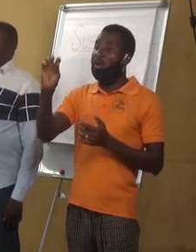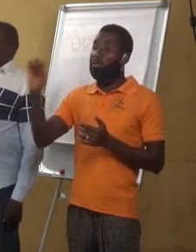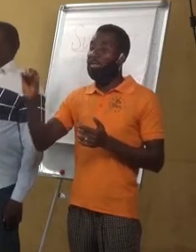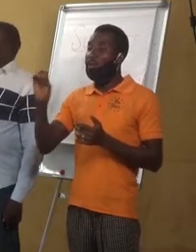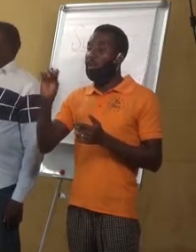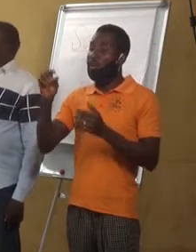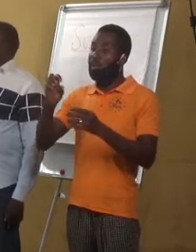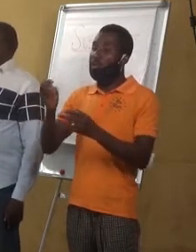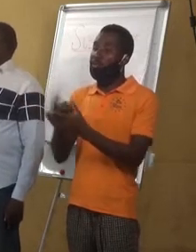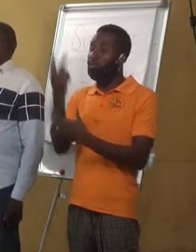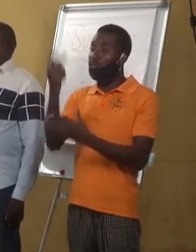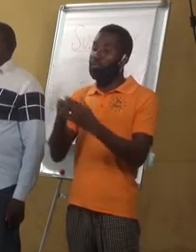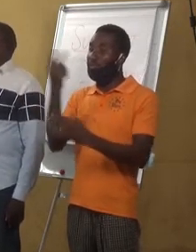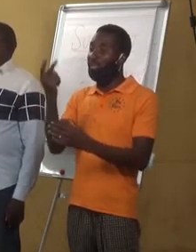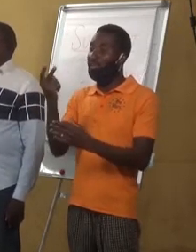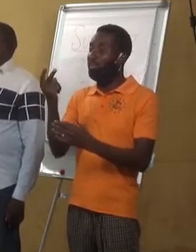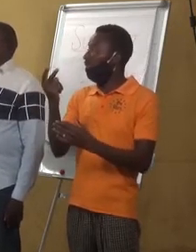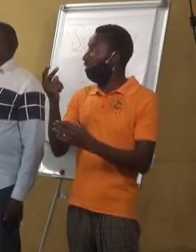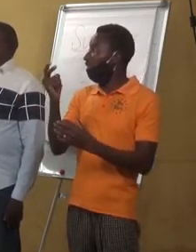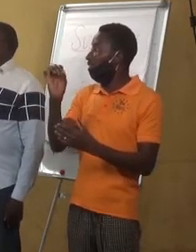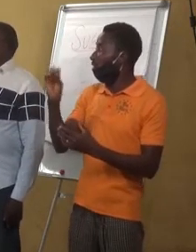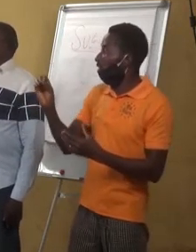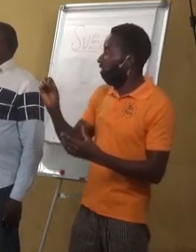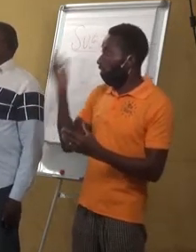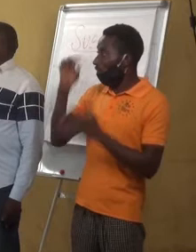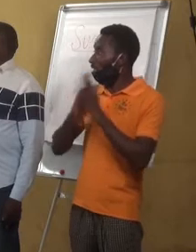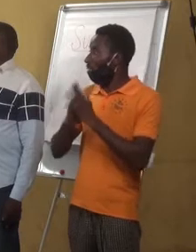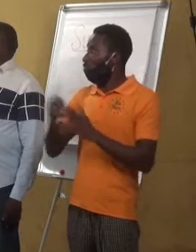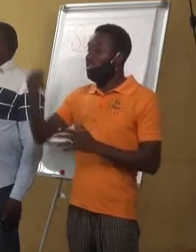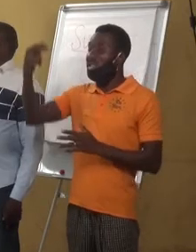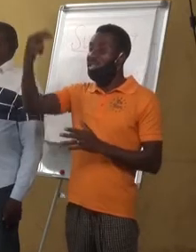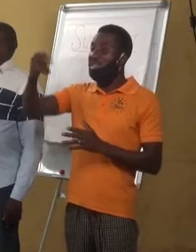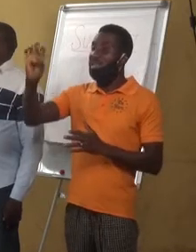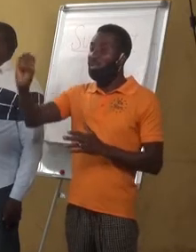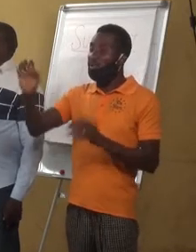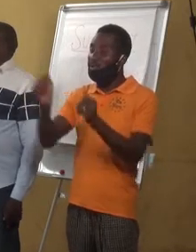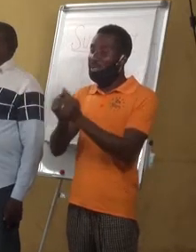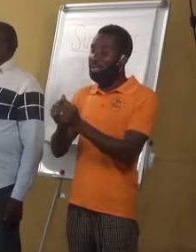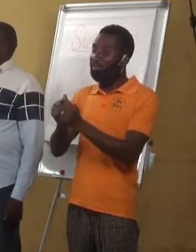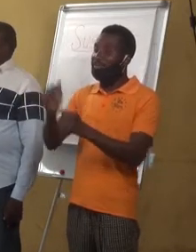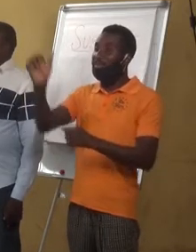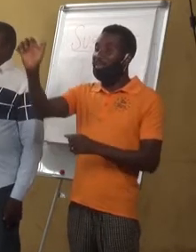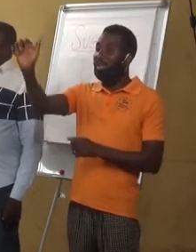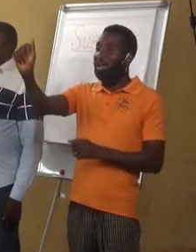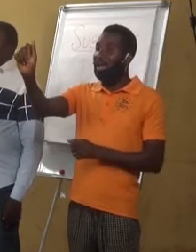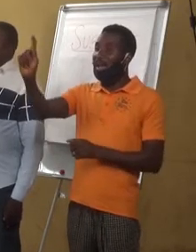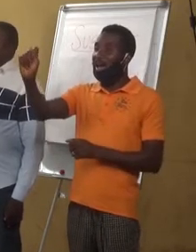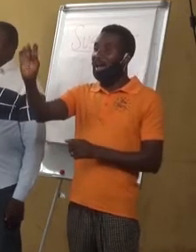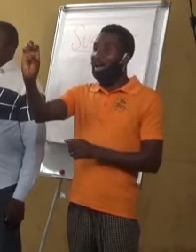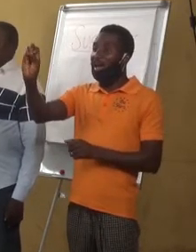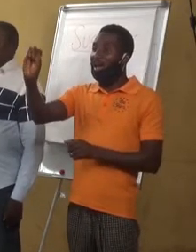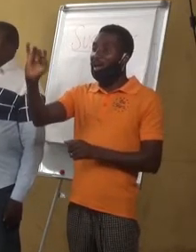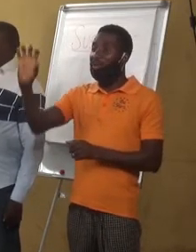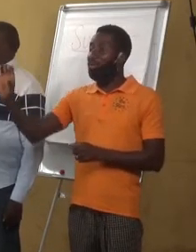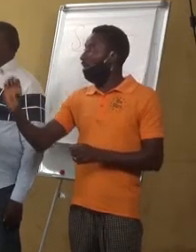you look at element like helium with atomic number 4, and the electronic configuration